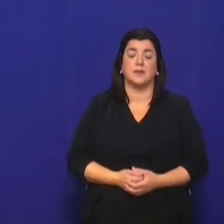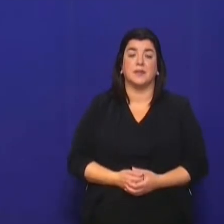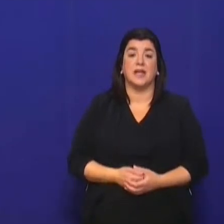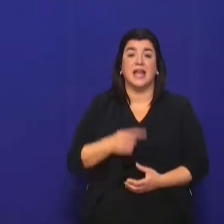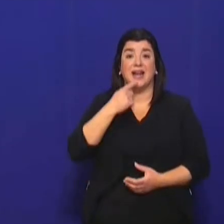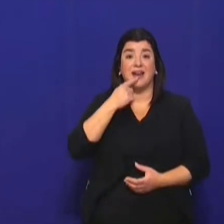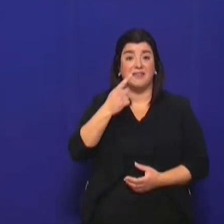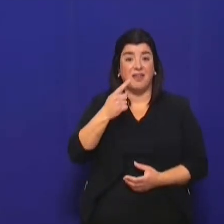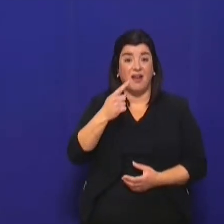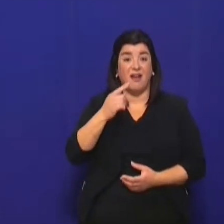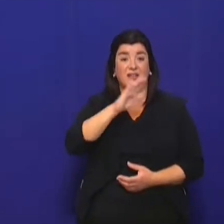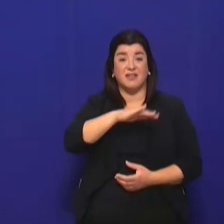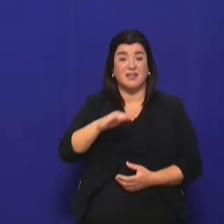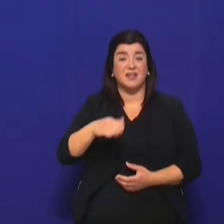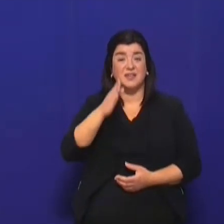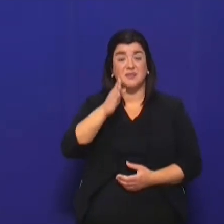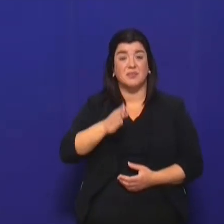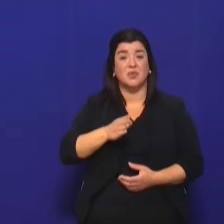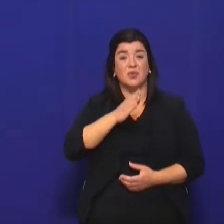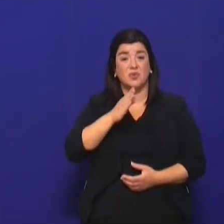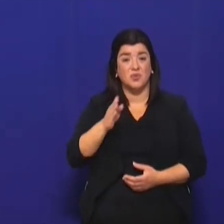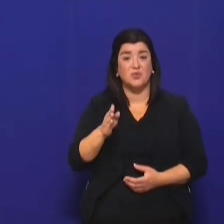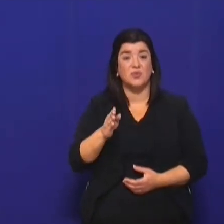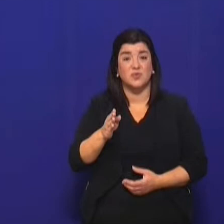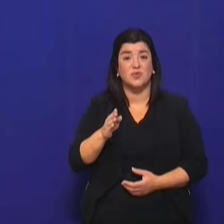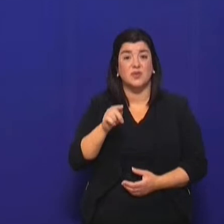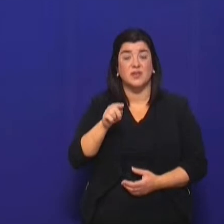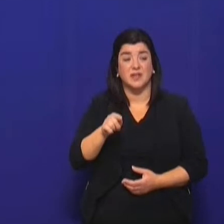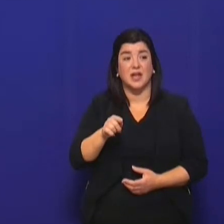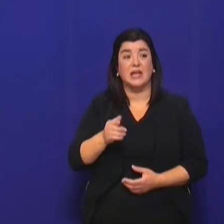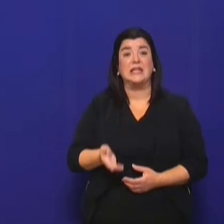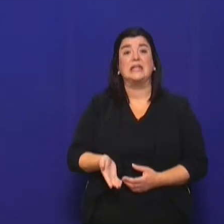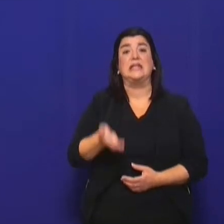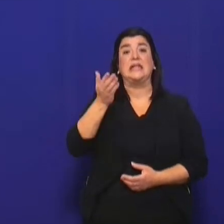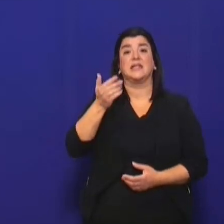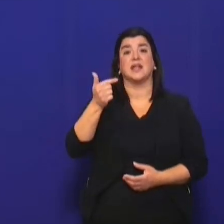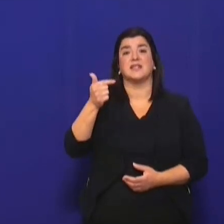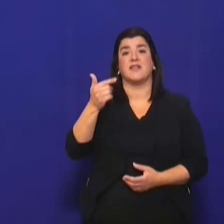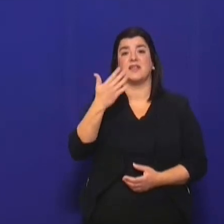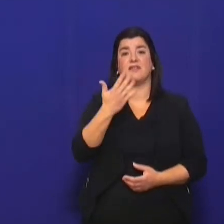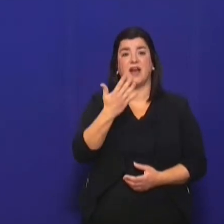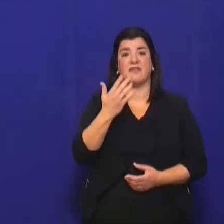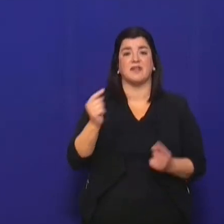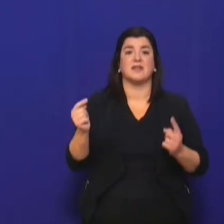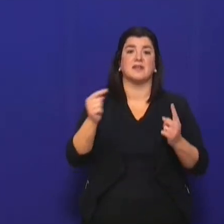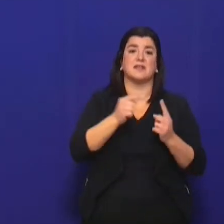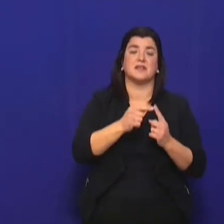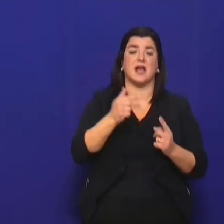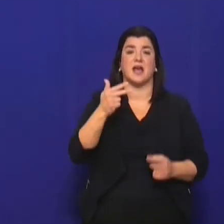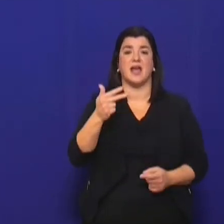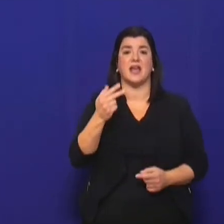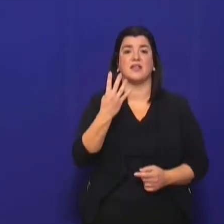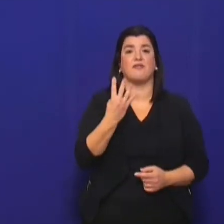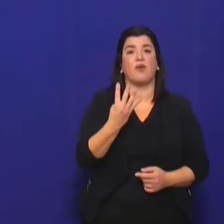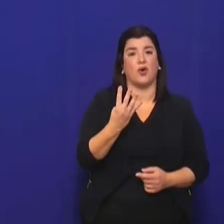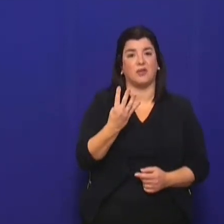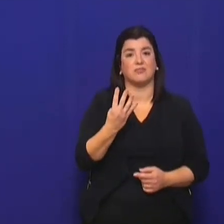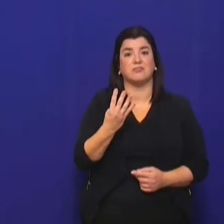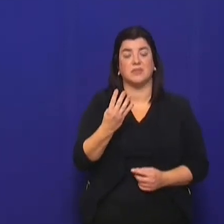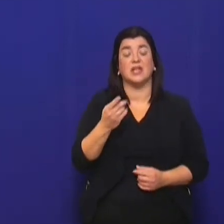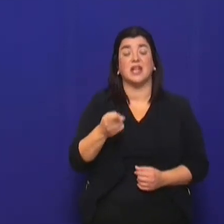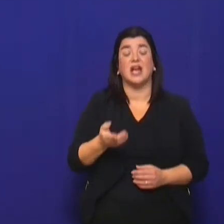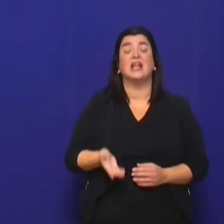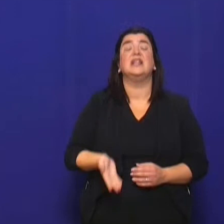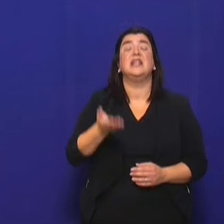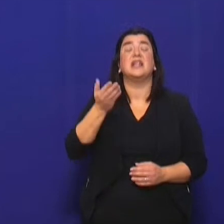L-etajiet ta' nies li jmutu għadna l-istess f'dak l-age group bejn 75 to 84 li huwa peak u l-iktar li kellna